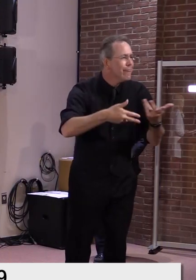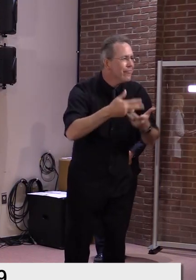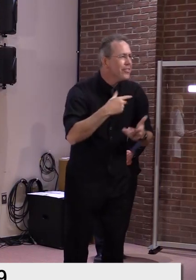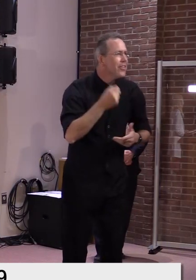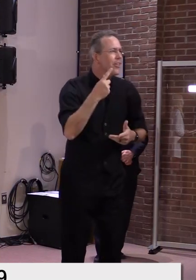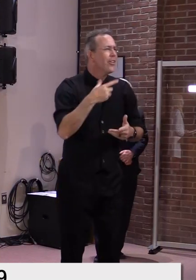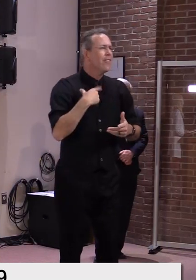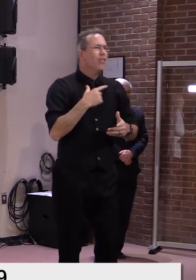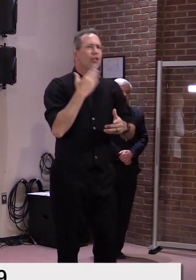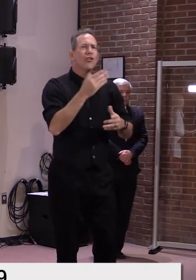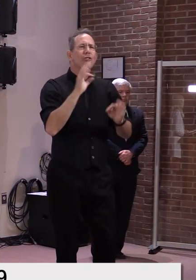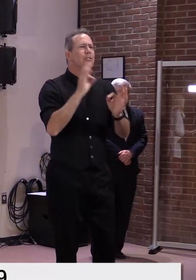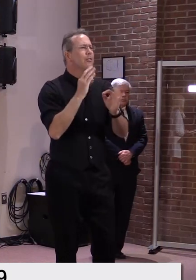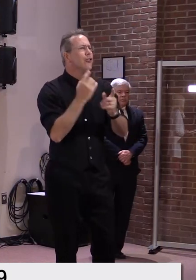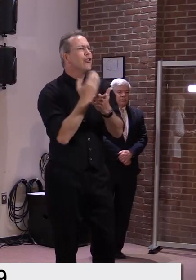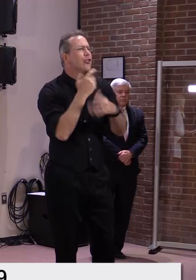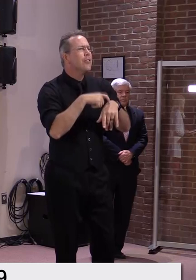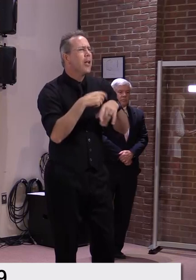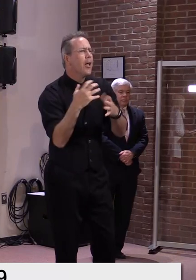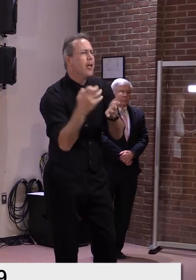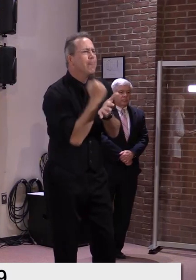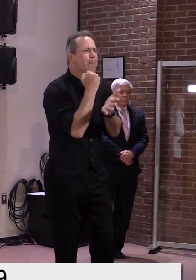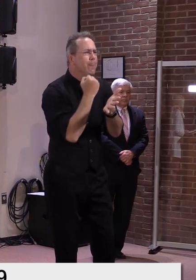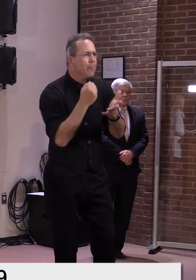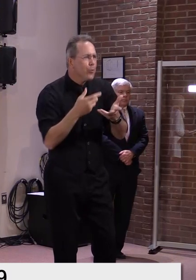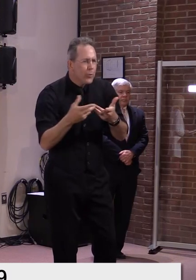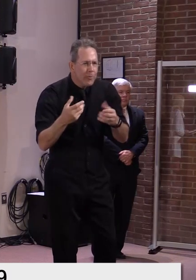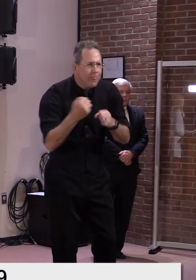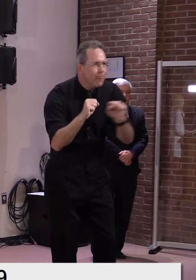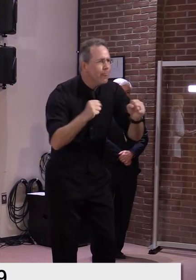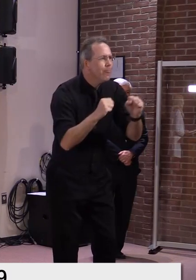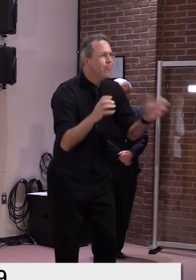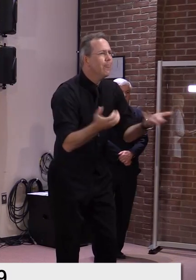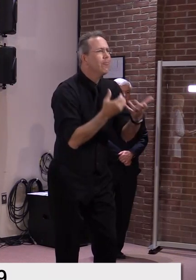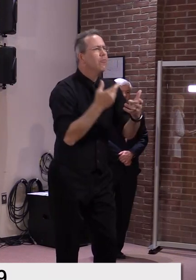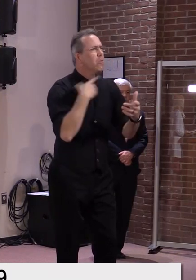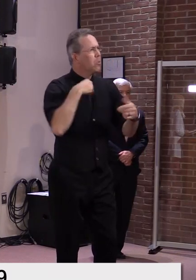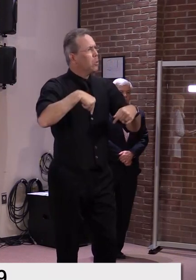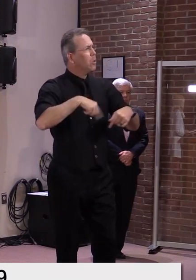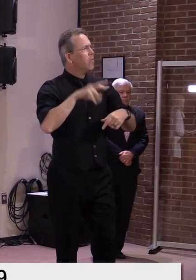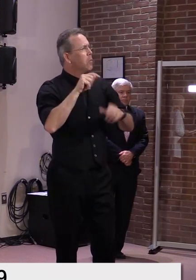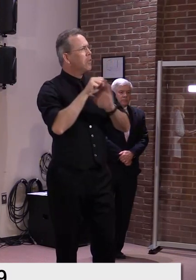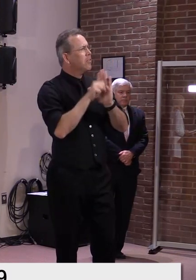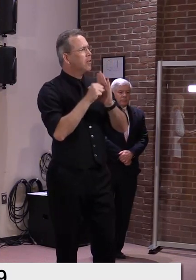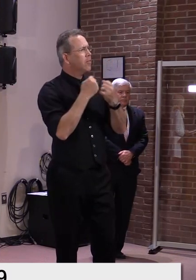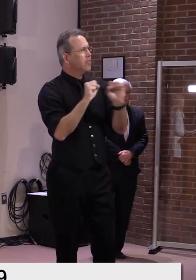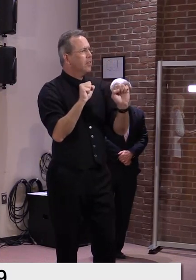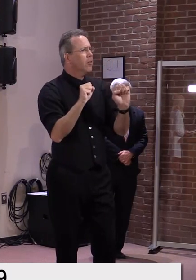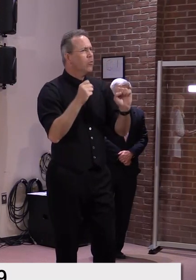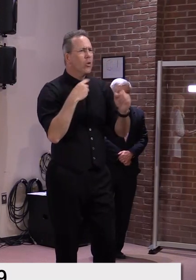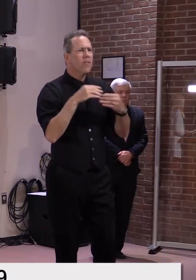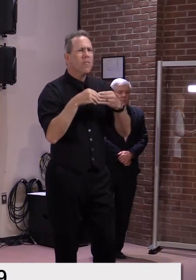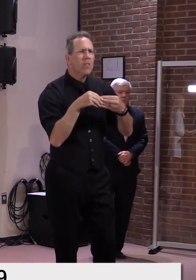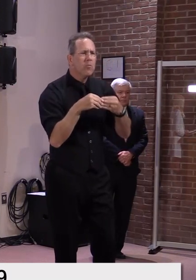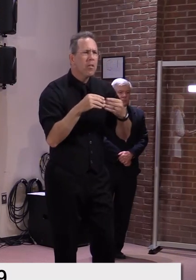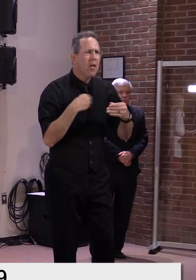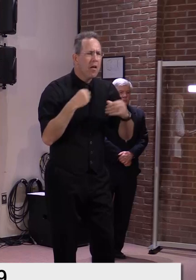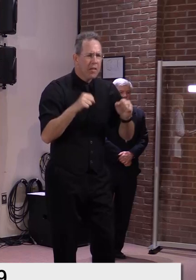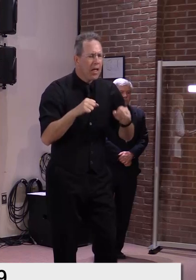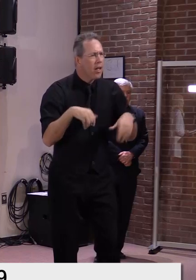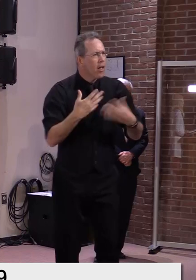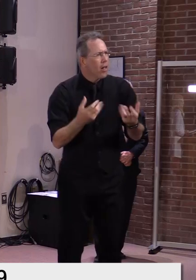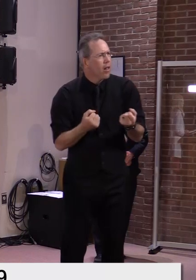and participate in safe and flexible programs designed to connect kids with other kids for outdoor